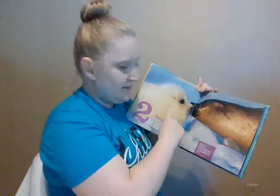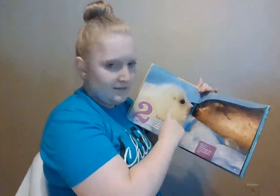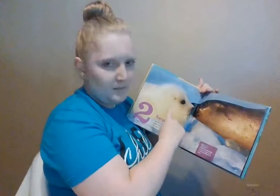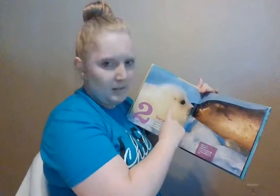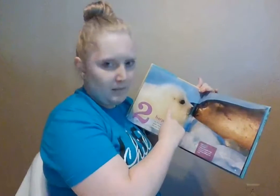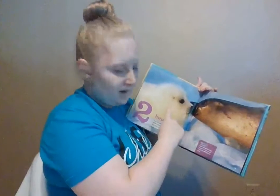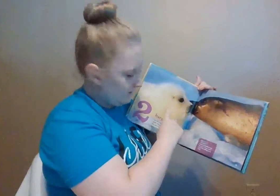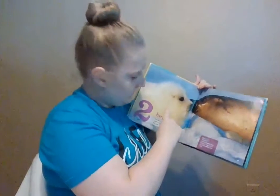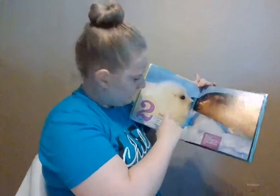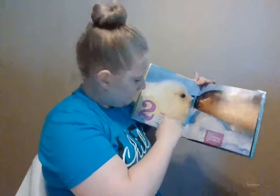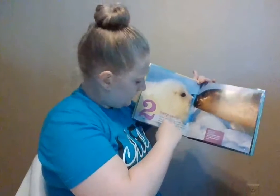the mama?